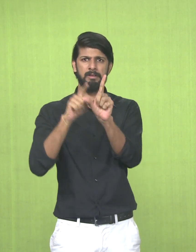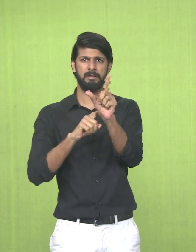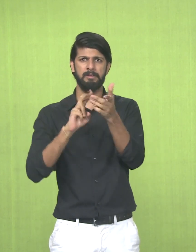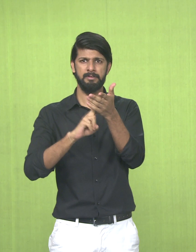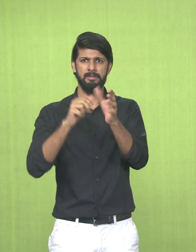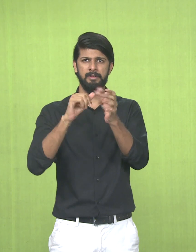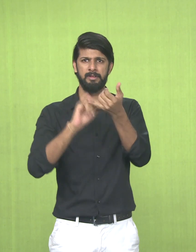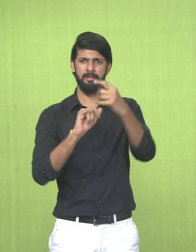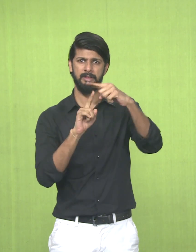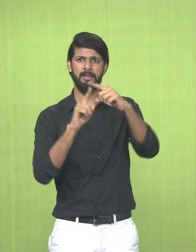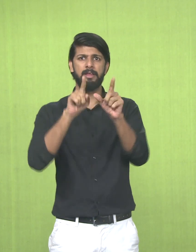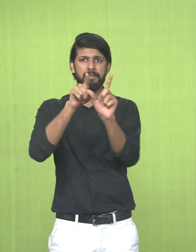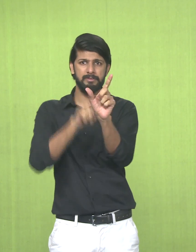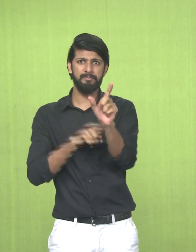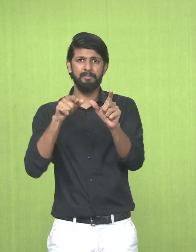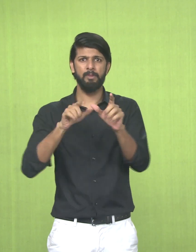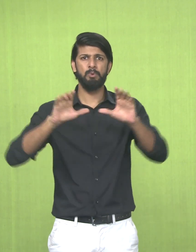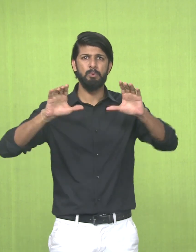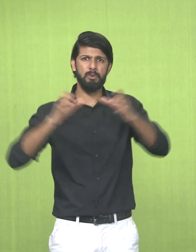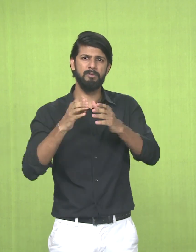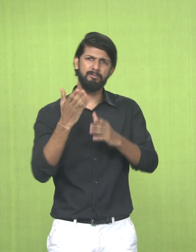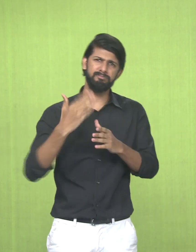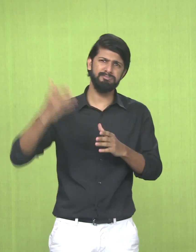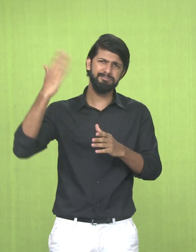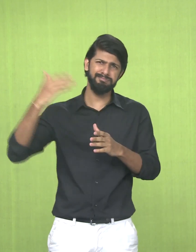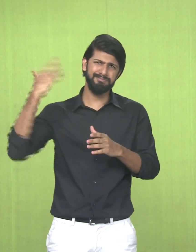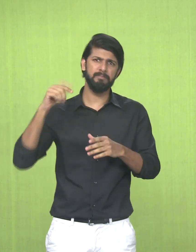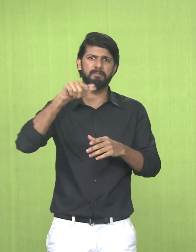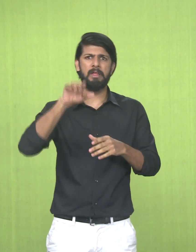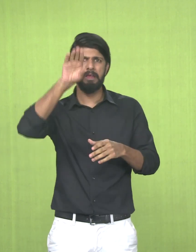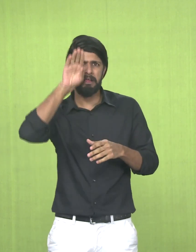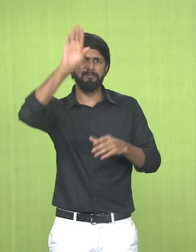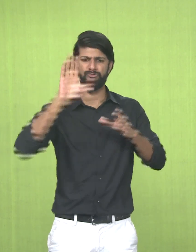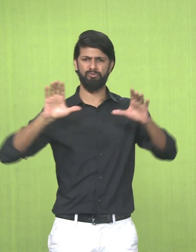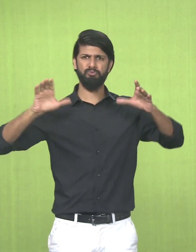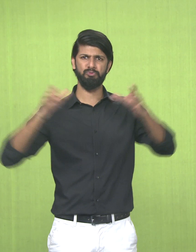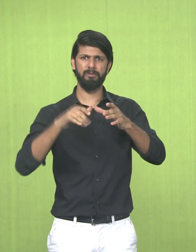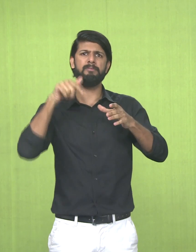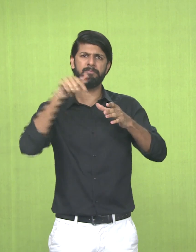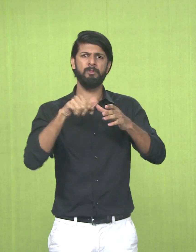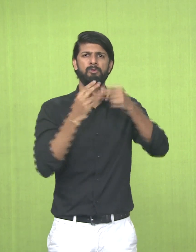First, we will understand the background of the Gupta dynasty.